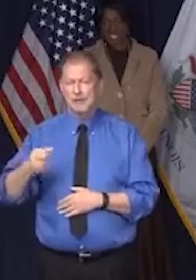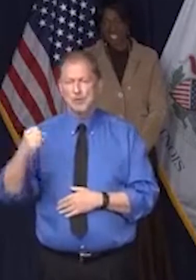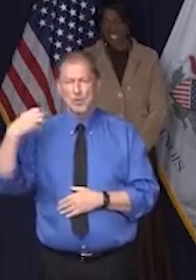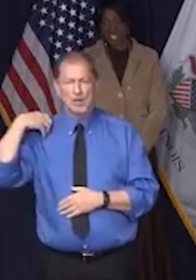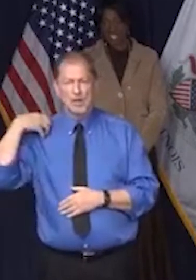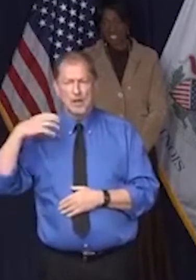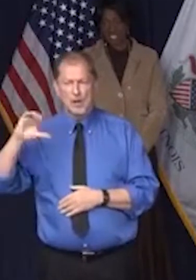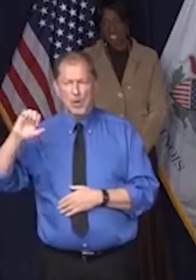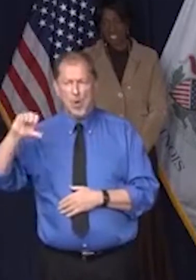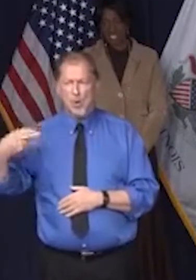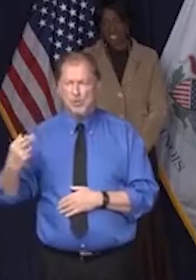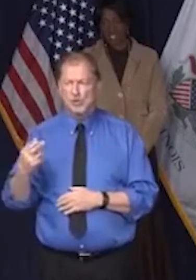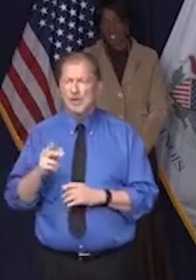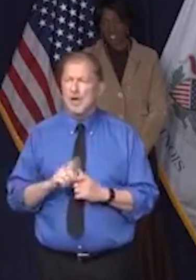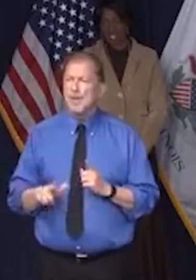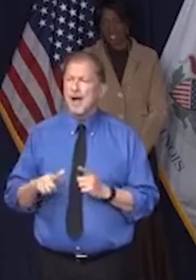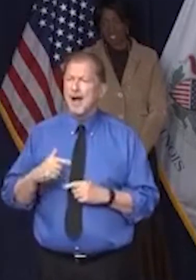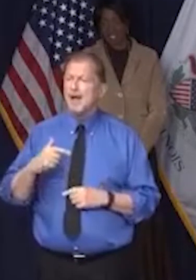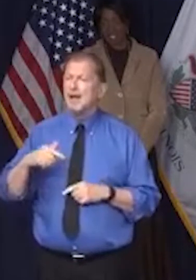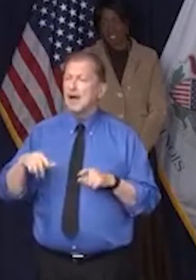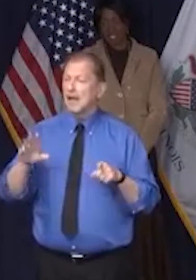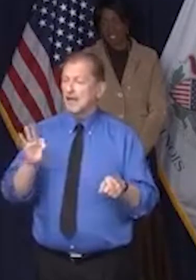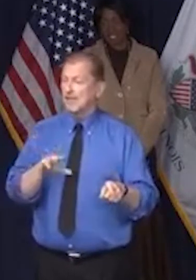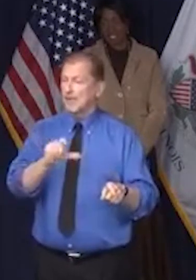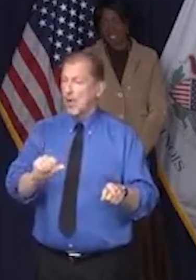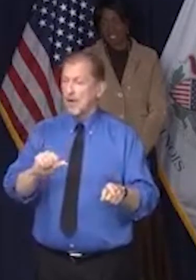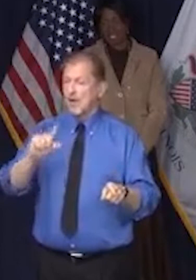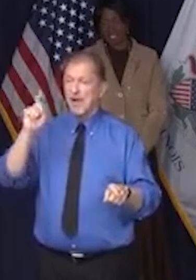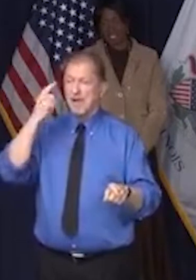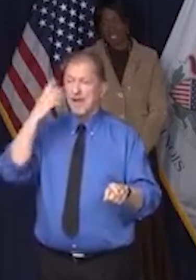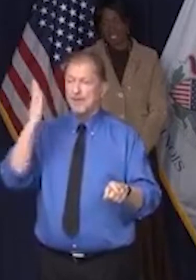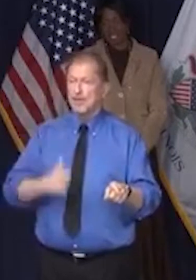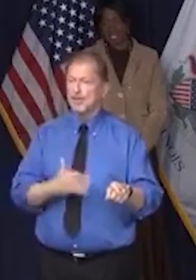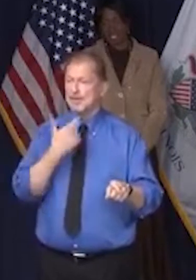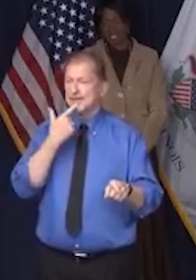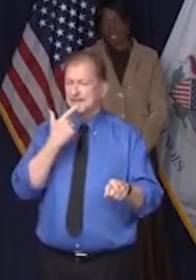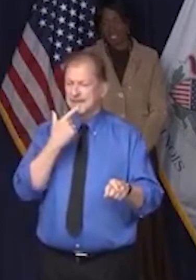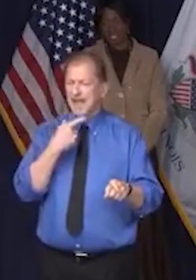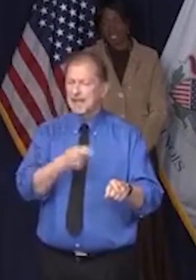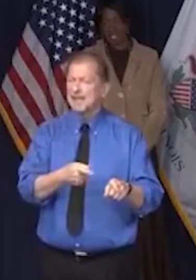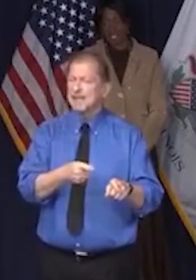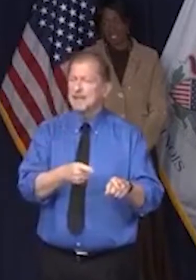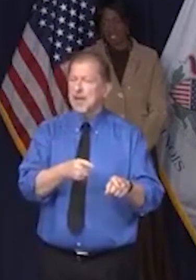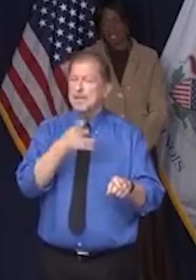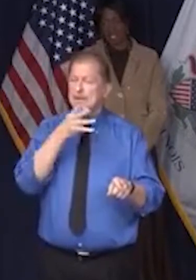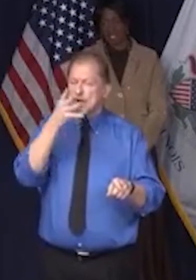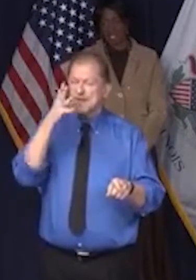yeah. Governor DeSantis in Florida is letting parents choose whether or not to redo the school year. Mm-hmm. Is that a possibility